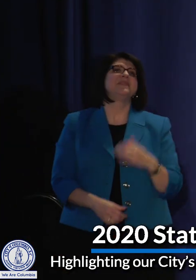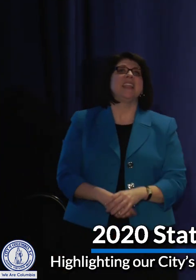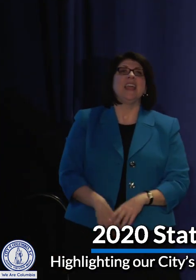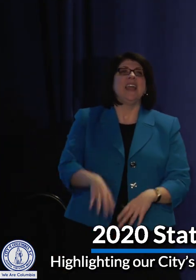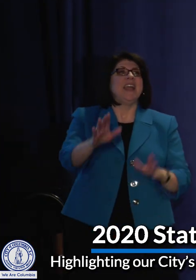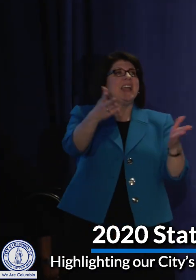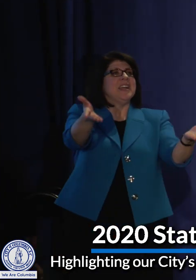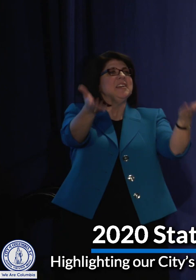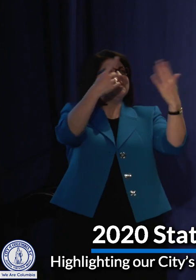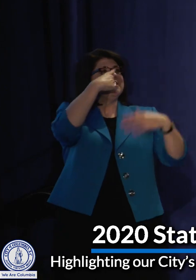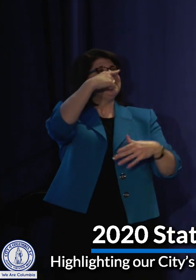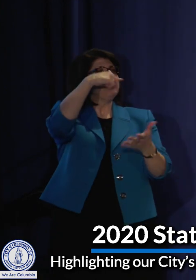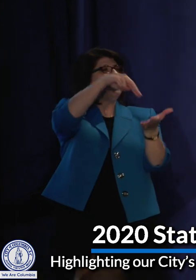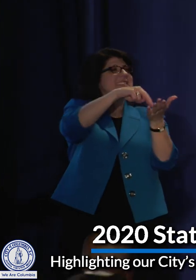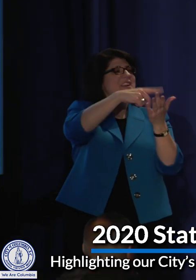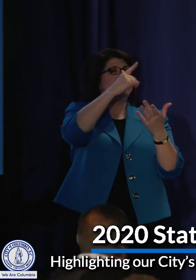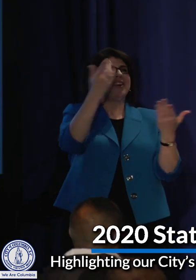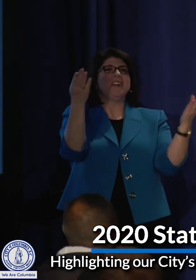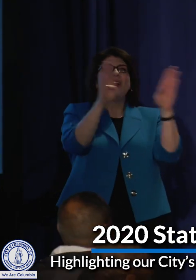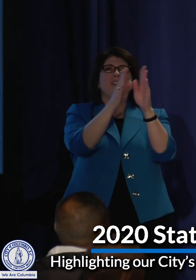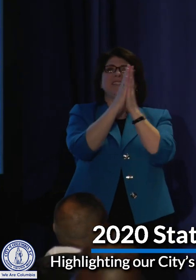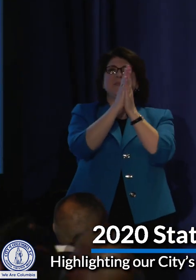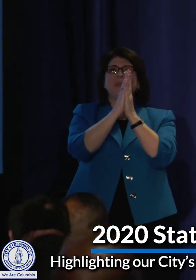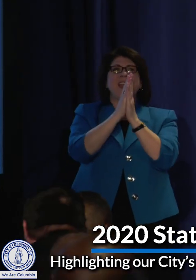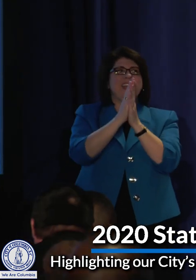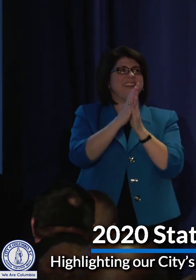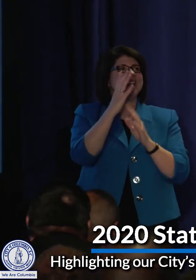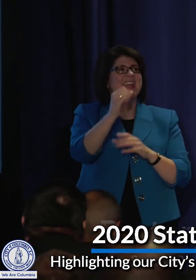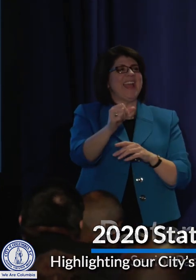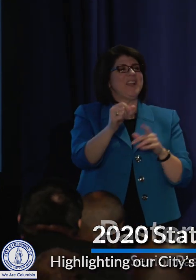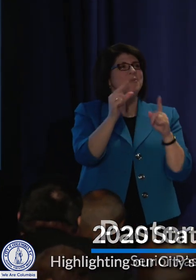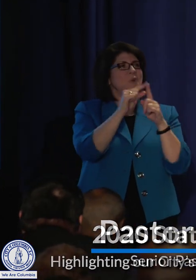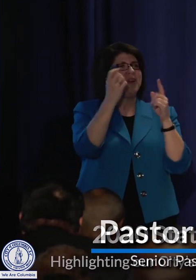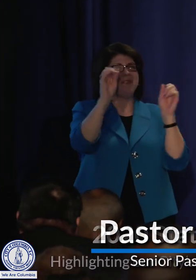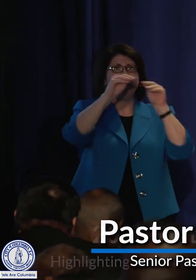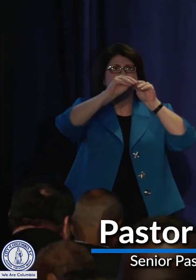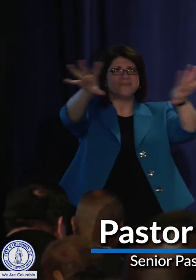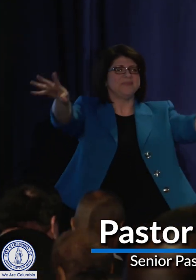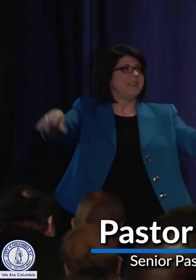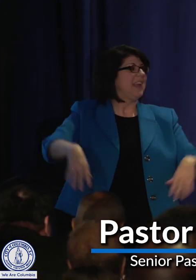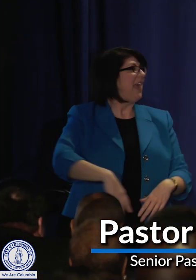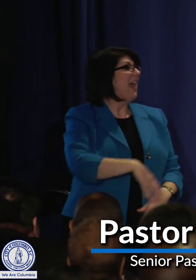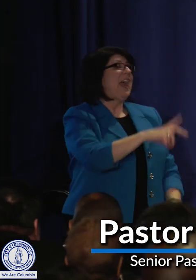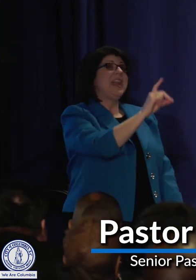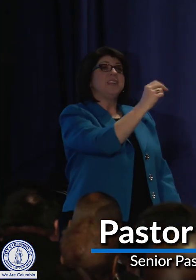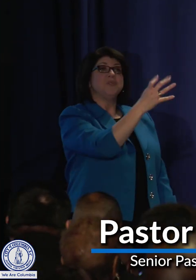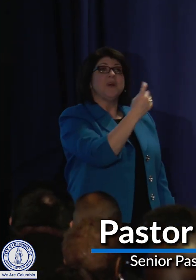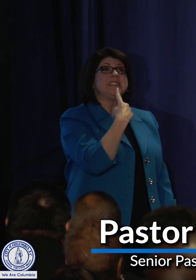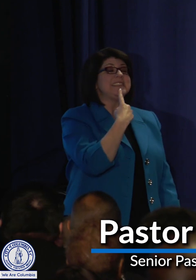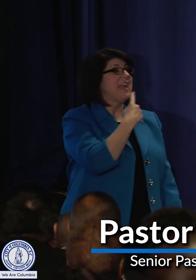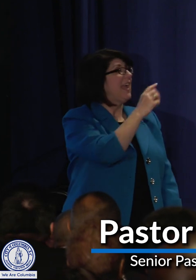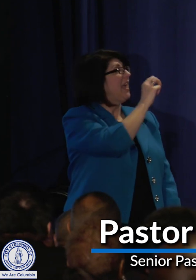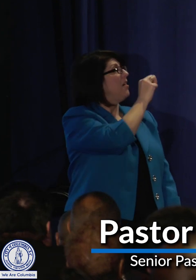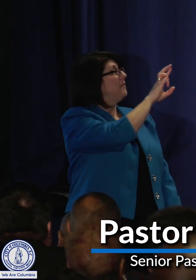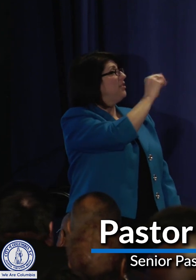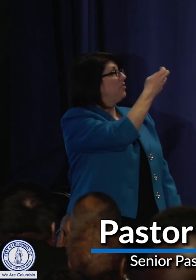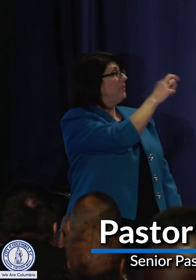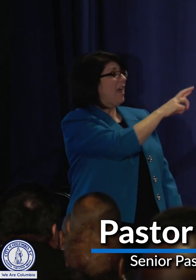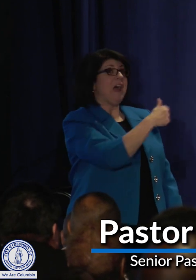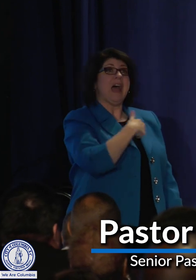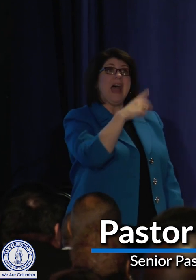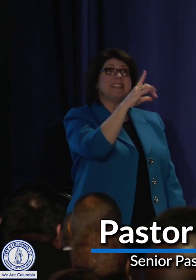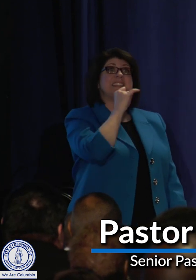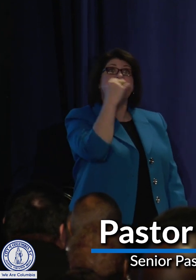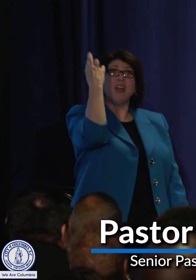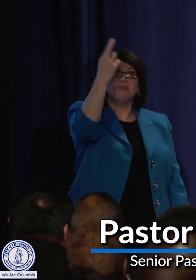Why don't you stand with me for our closing prayer and word of benediction? And I do want to say, Mr. Mayor, that I did